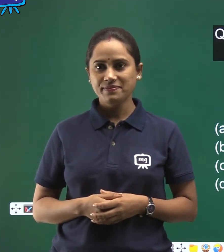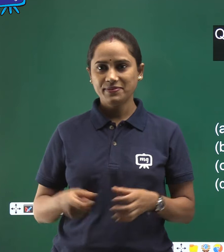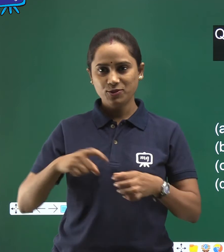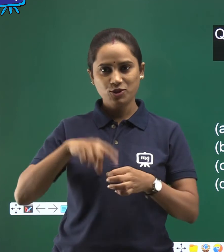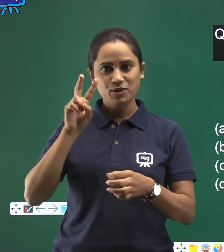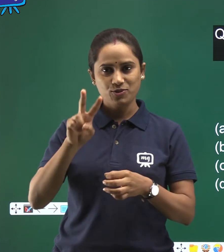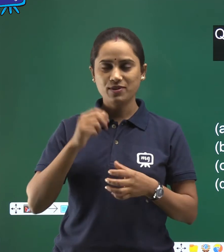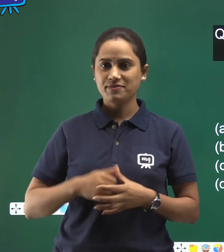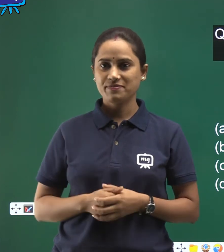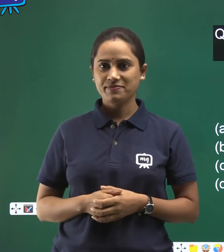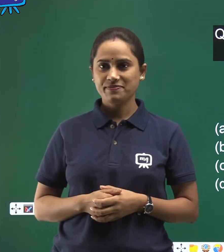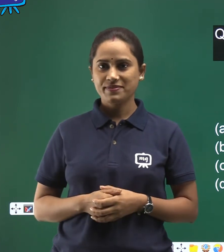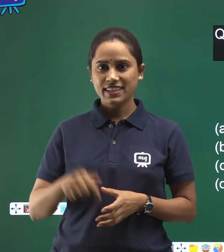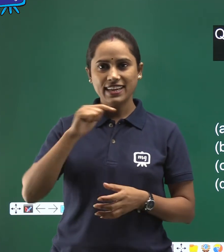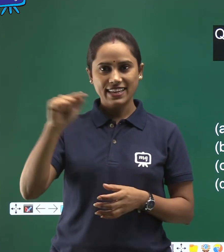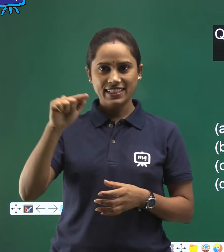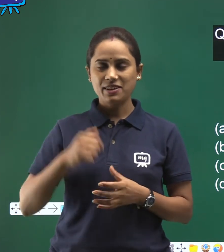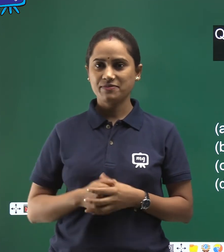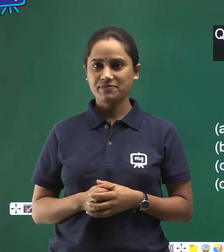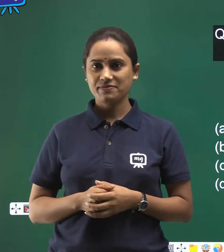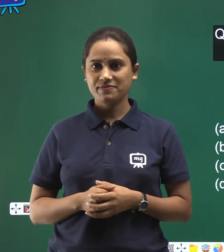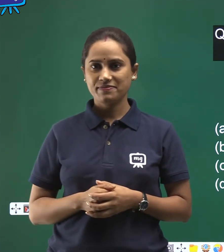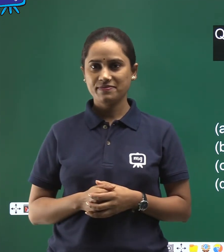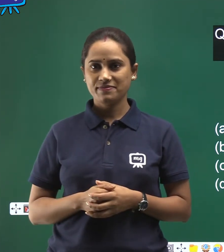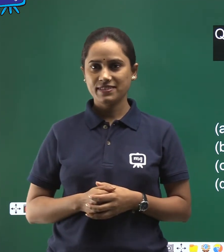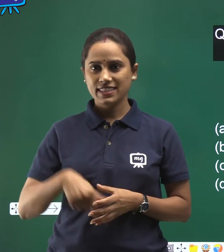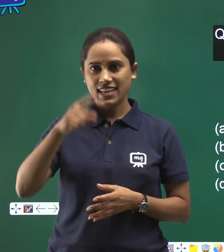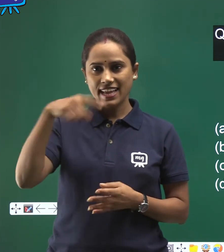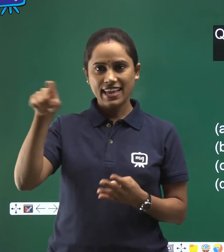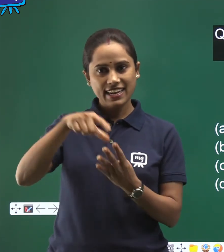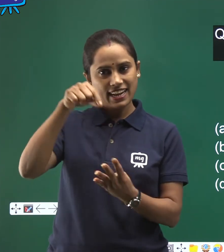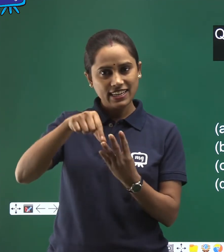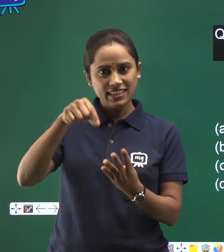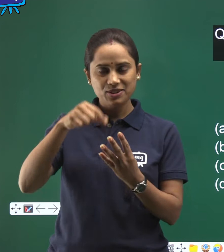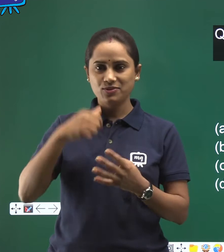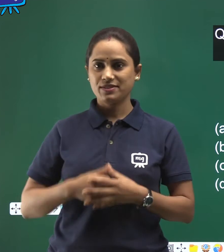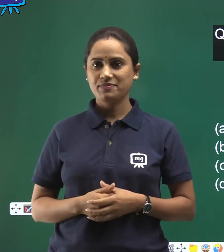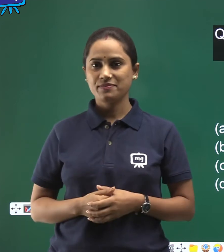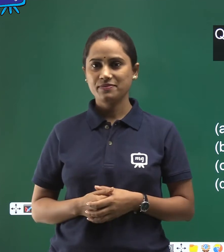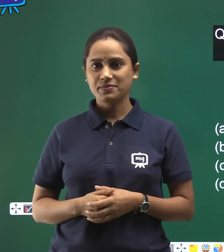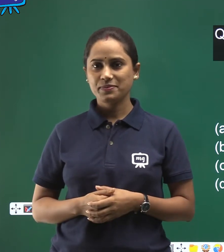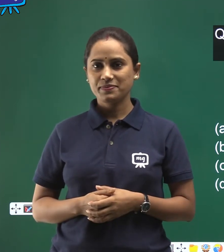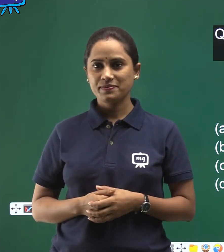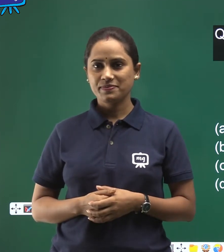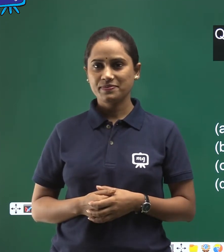Question number 2, take the correct alternative.